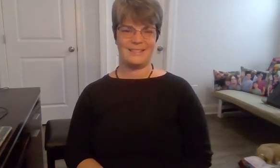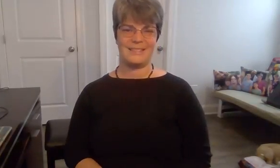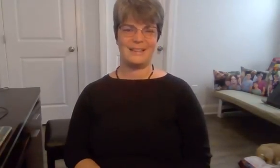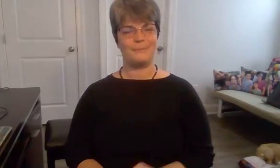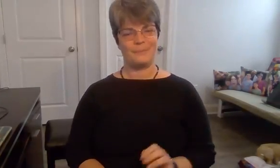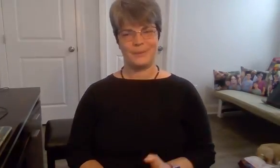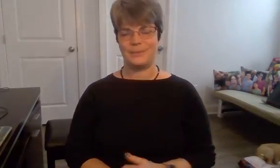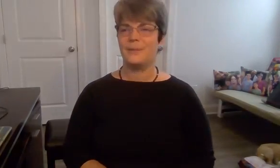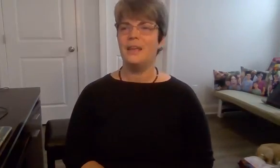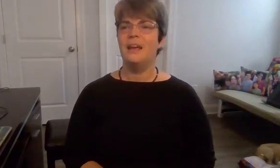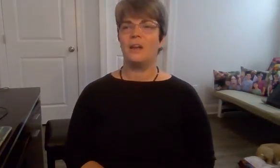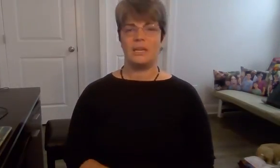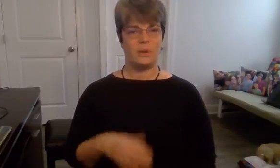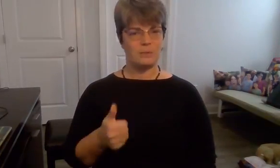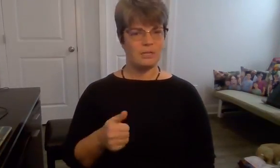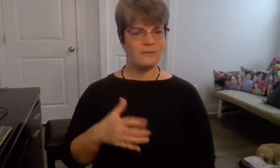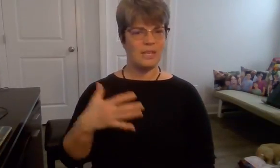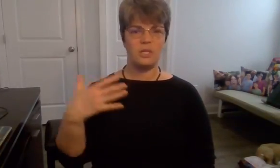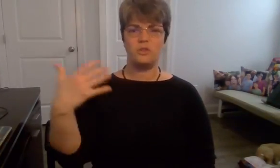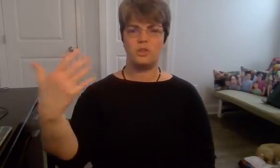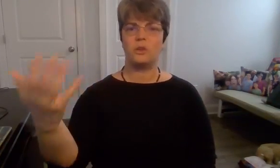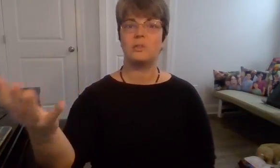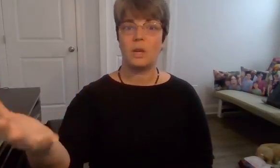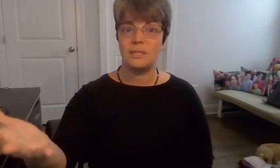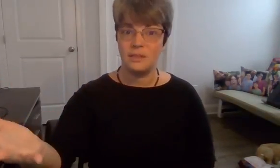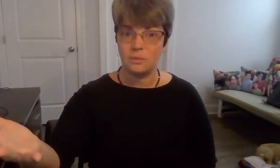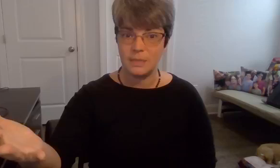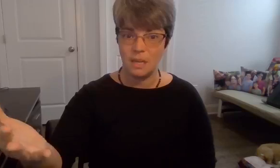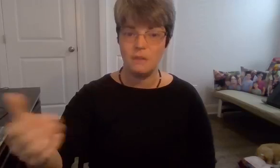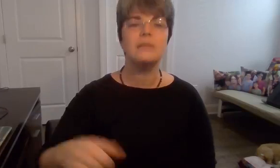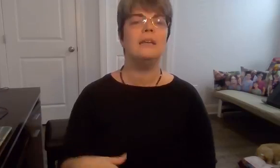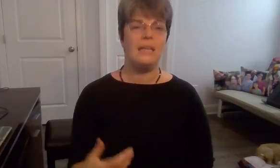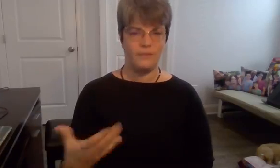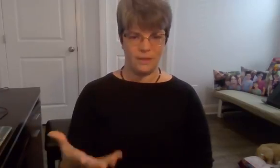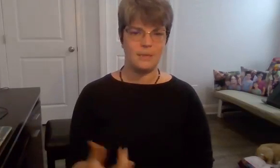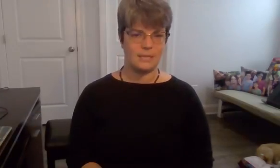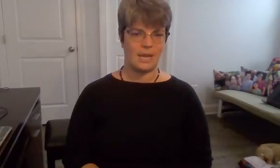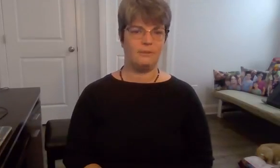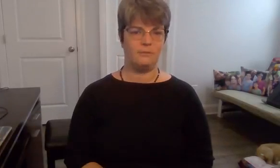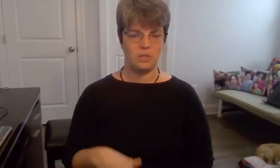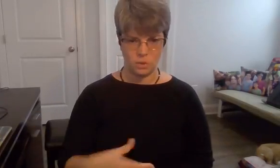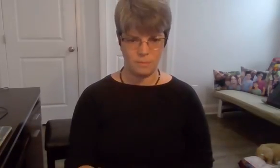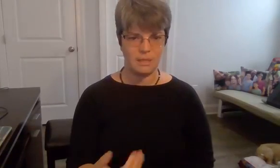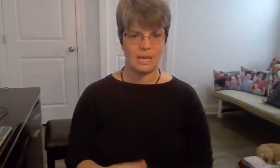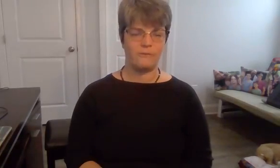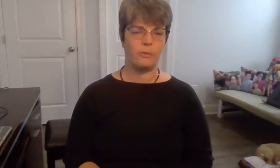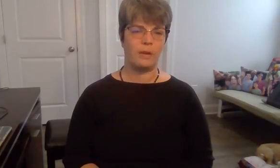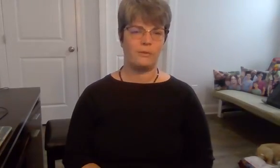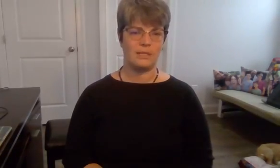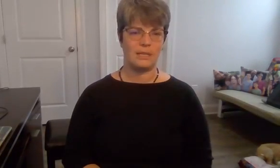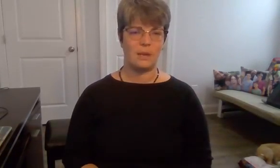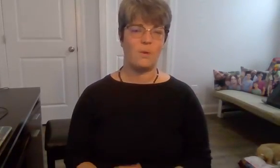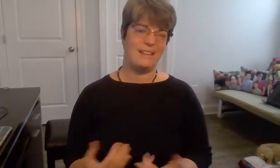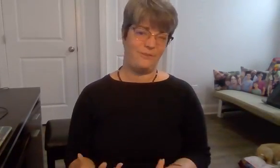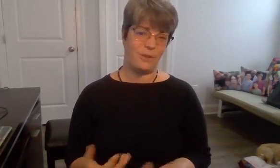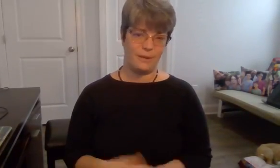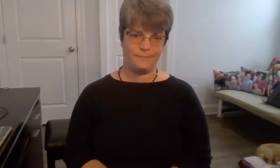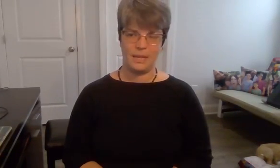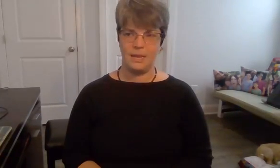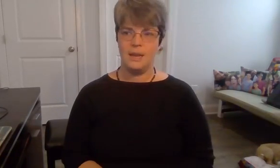signs. So, okay, so expressive gaze, they're expressing themselves. Give them a sign, right? Show them the sign for whatever it is that they want, if you know